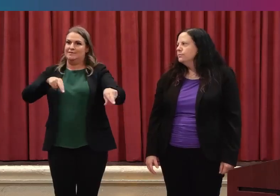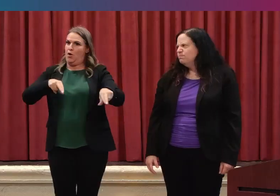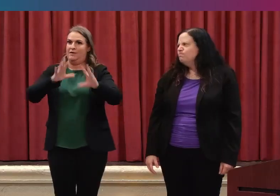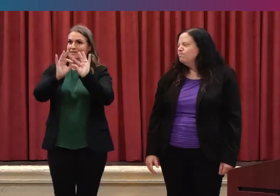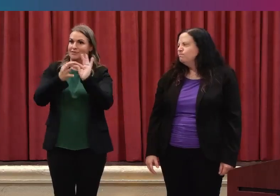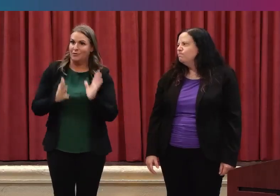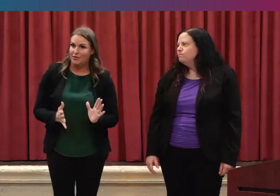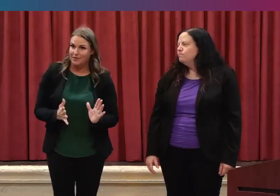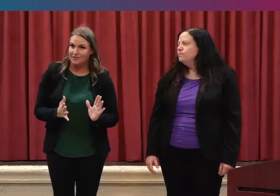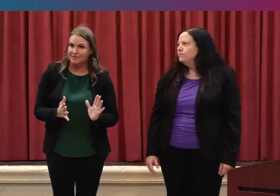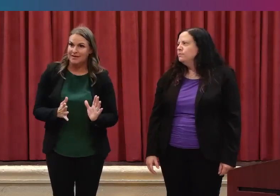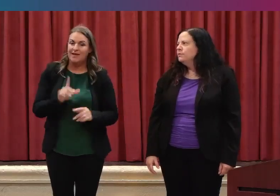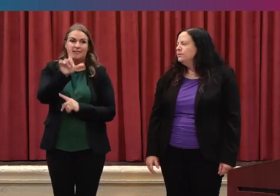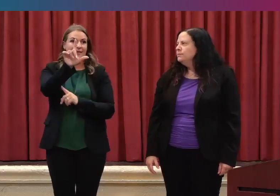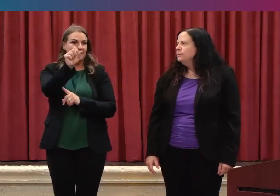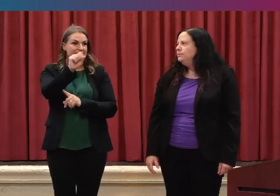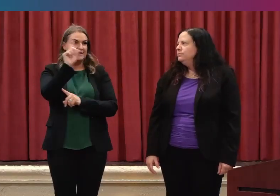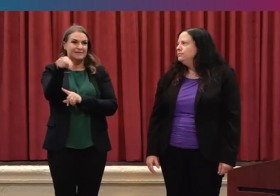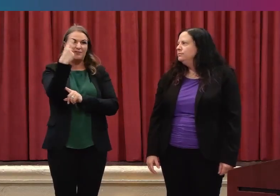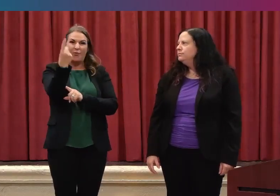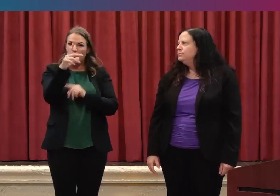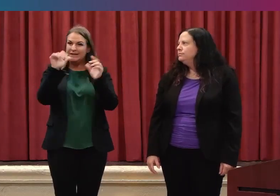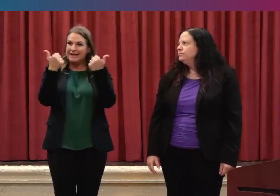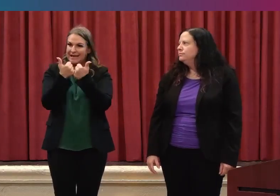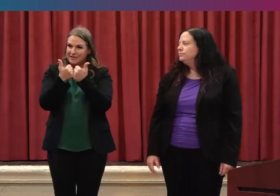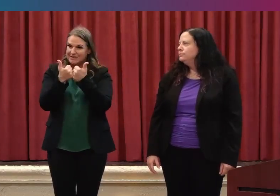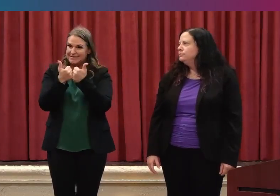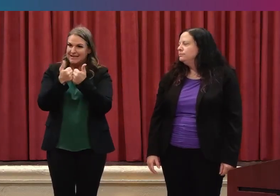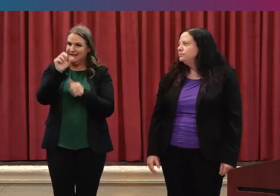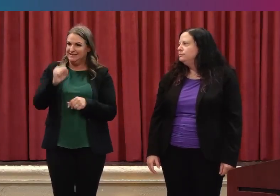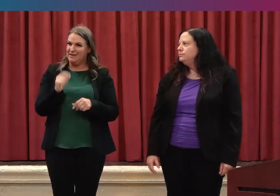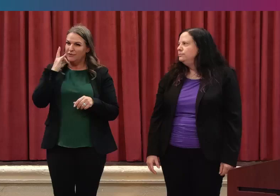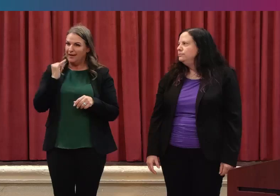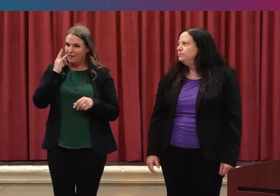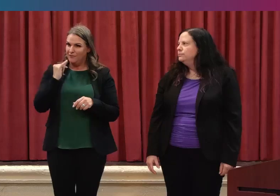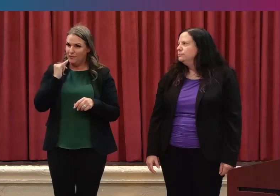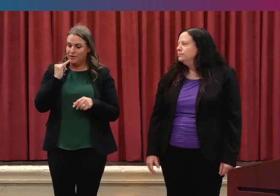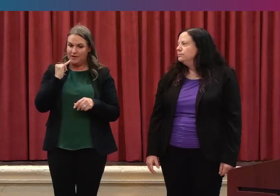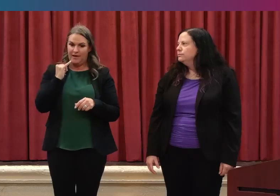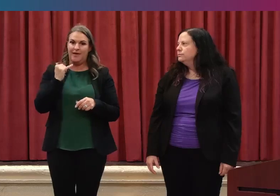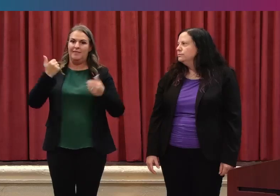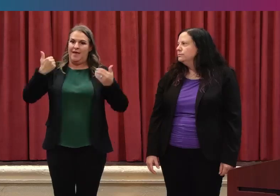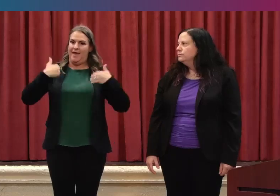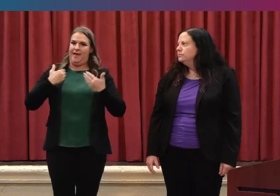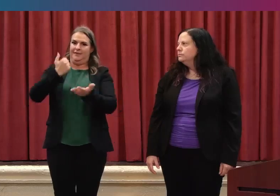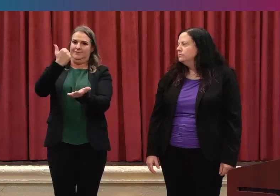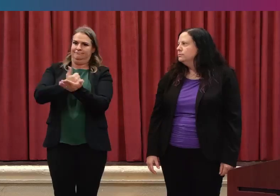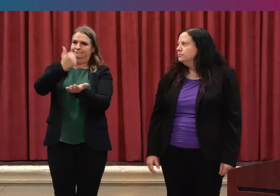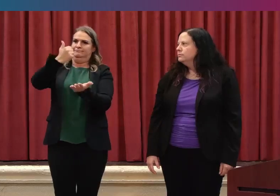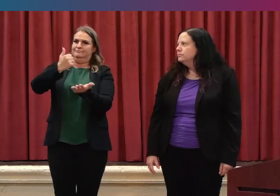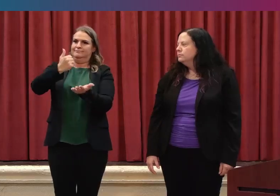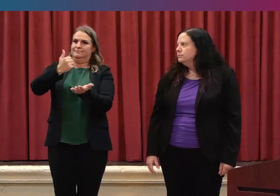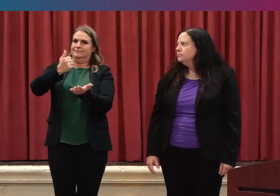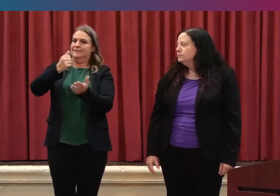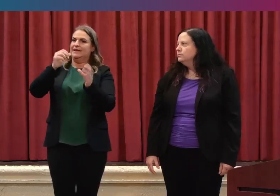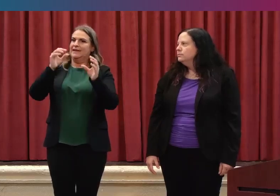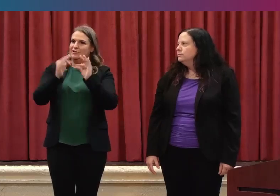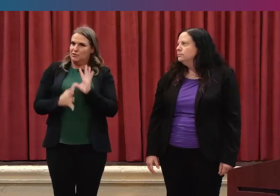for disaster response interpreter training. LifeSigns is the only agency in Southern California that